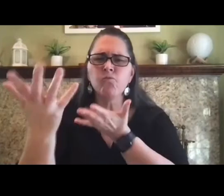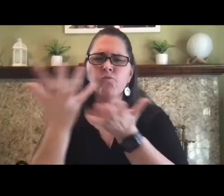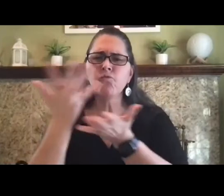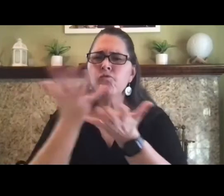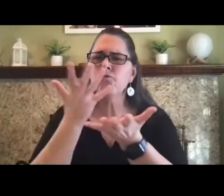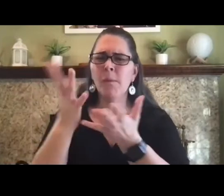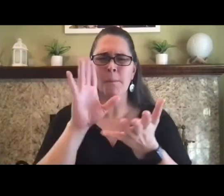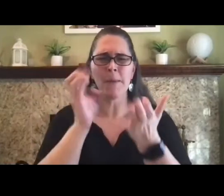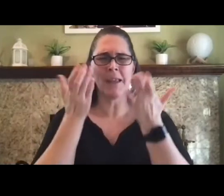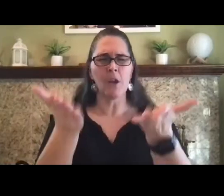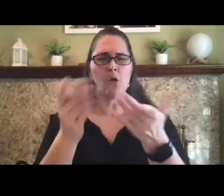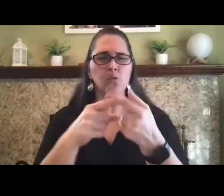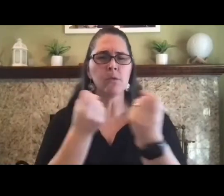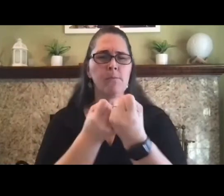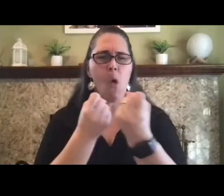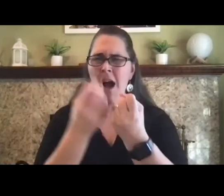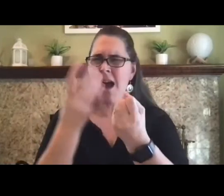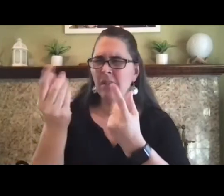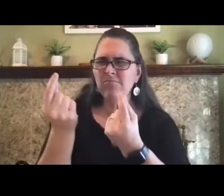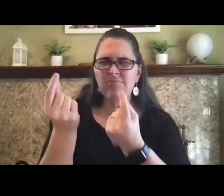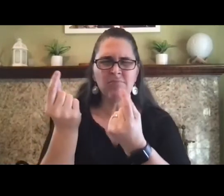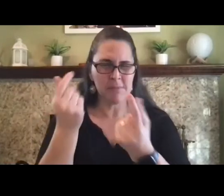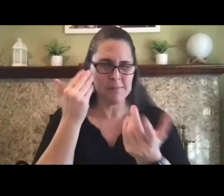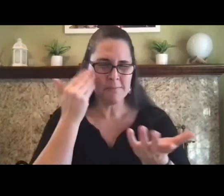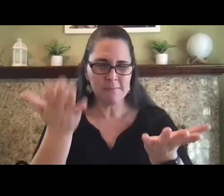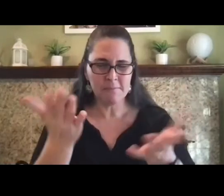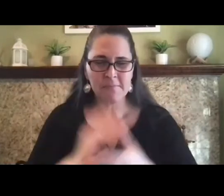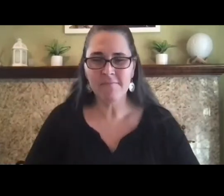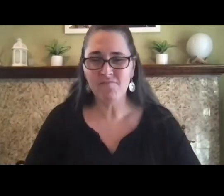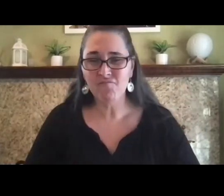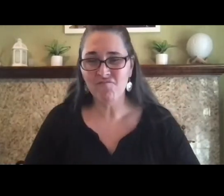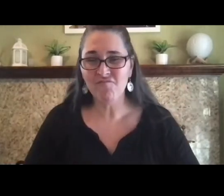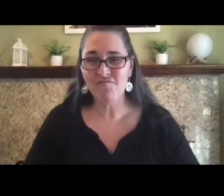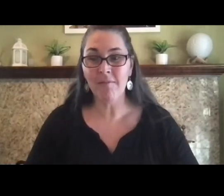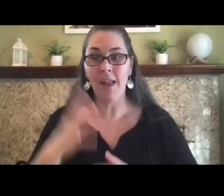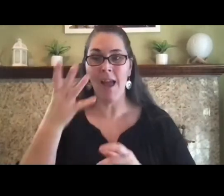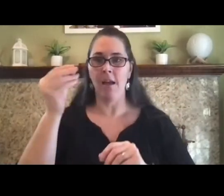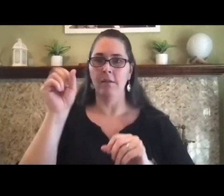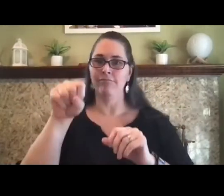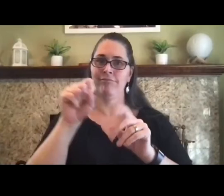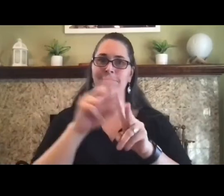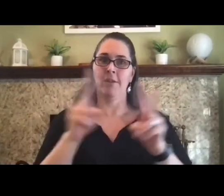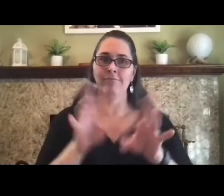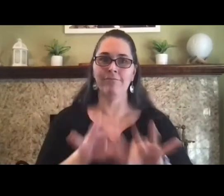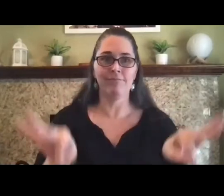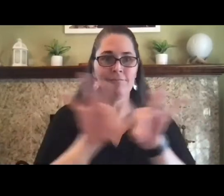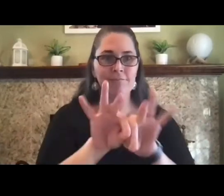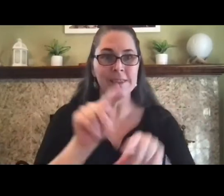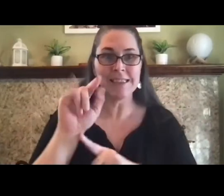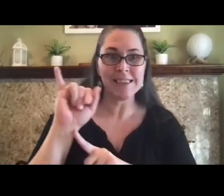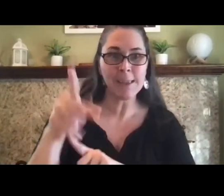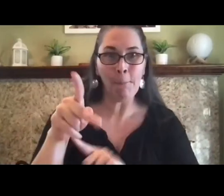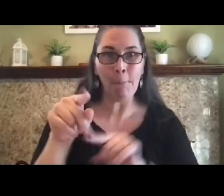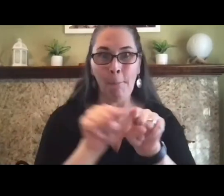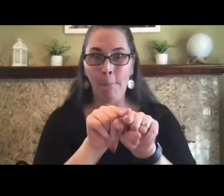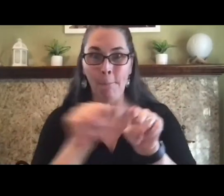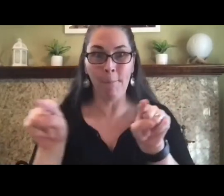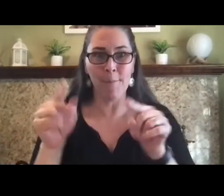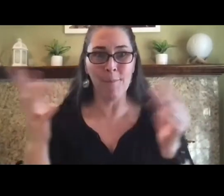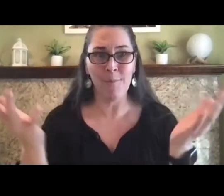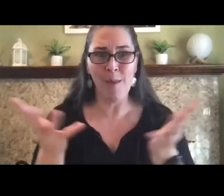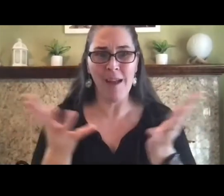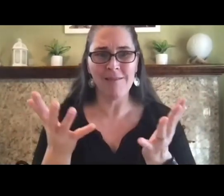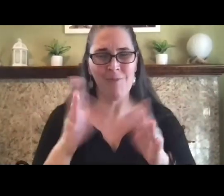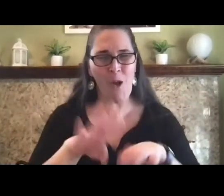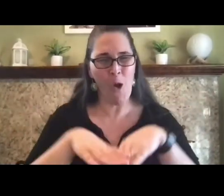concerns, or if they have anything to talk about. Be there to provide support. In closing, there is an